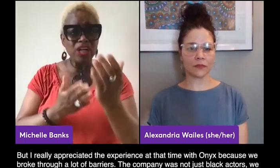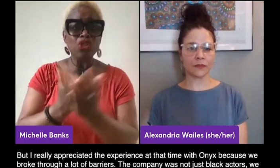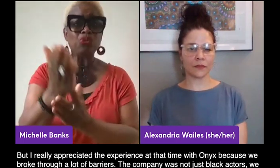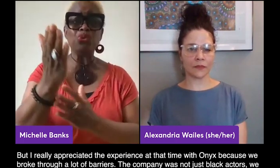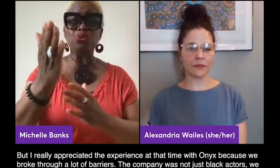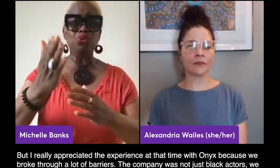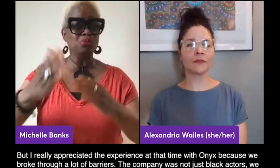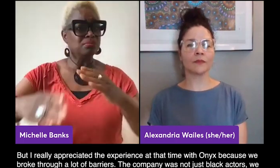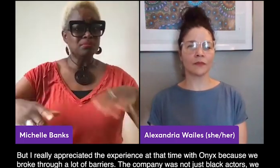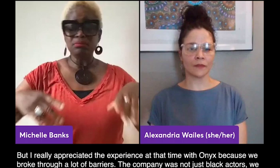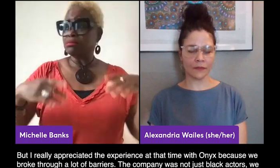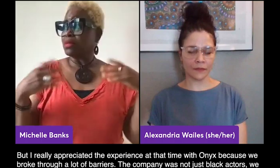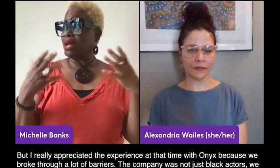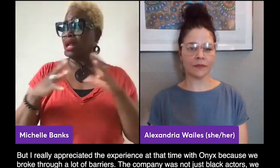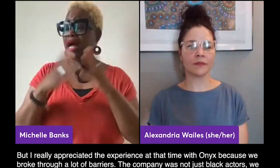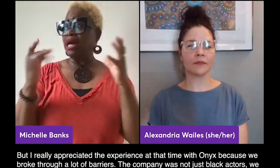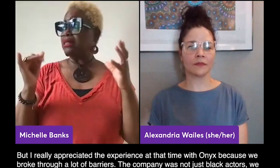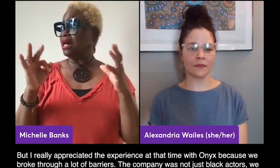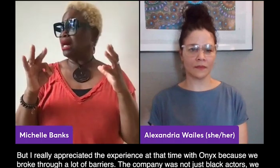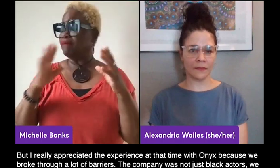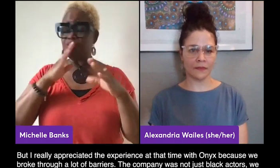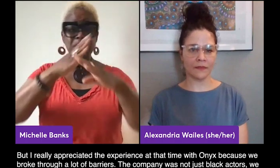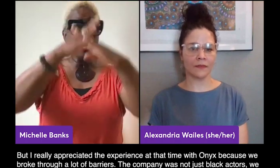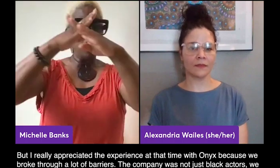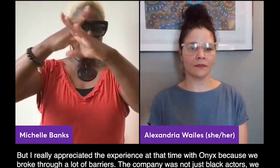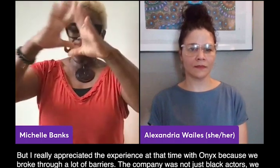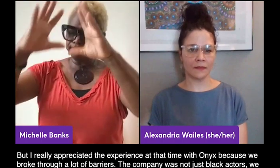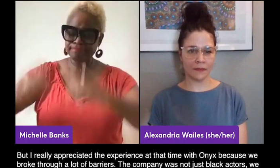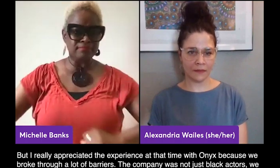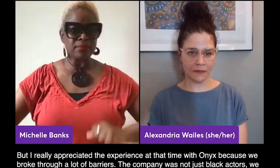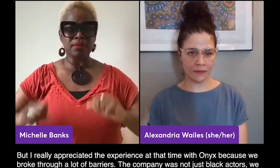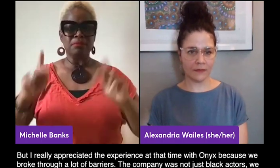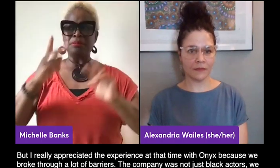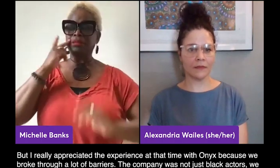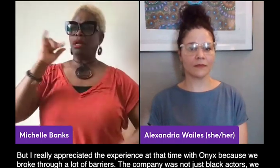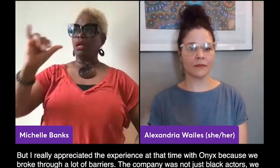Because we broke through a lot of barriers.